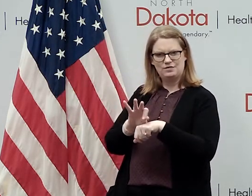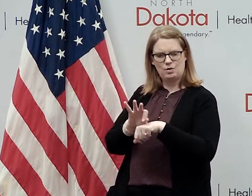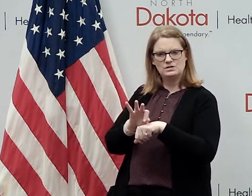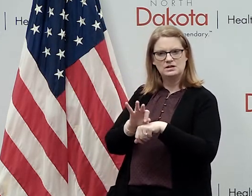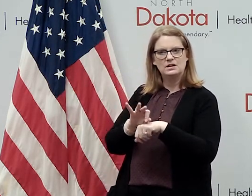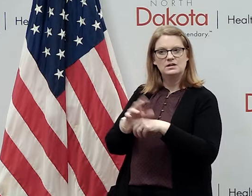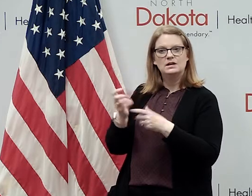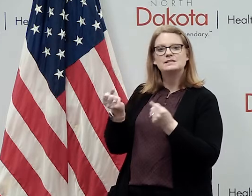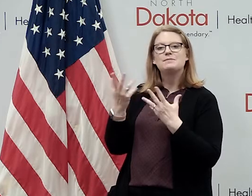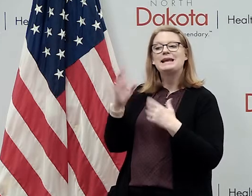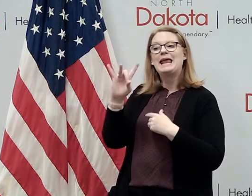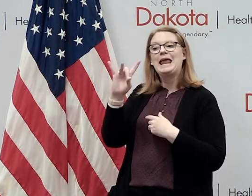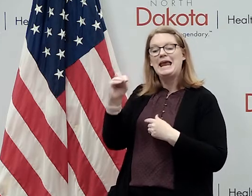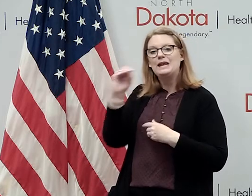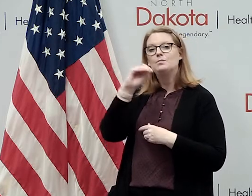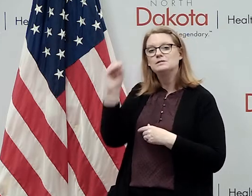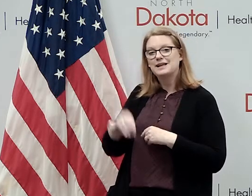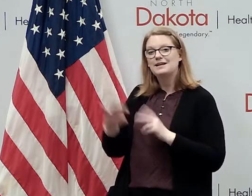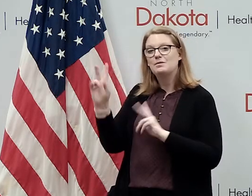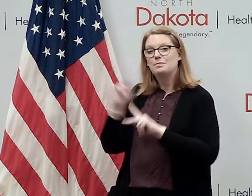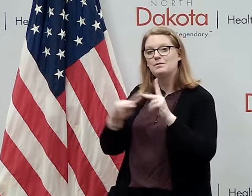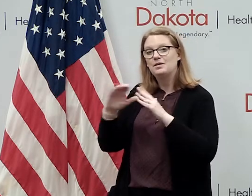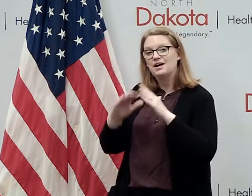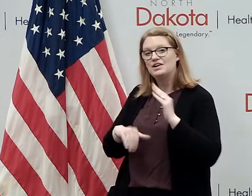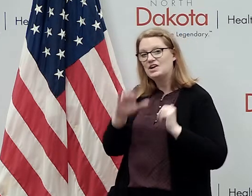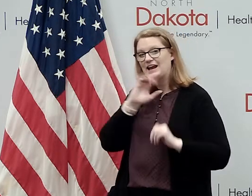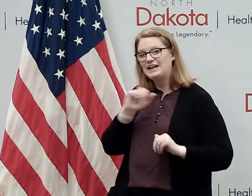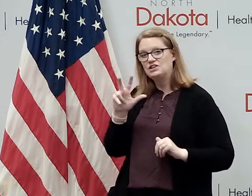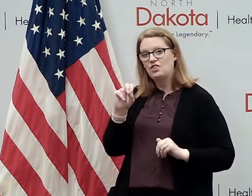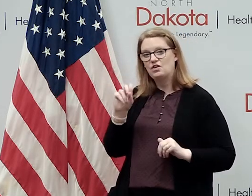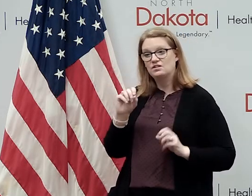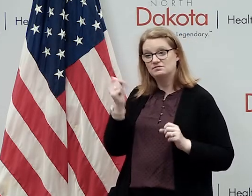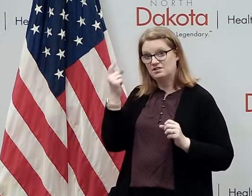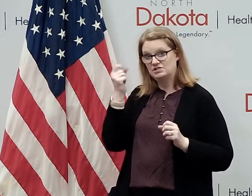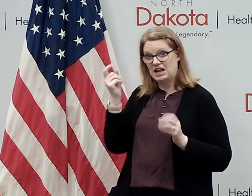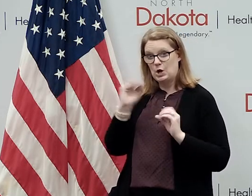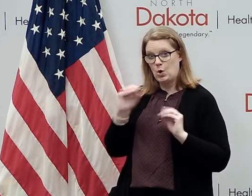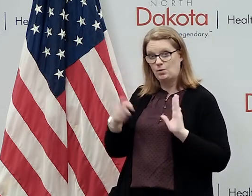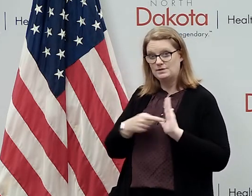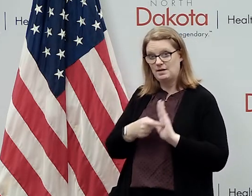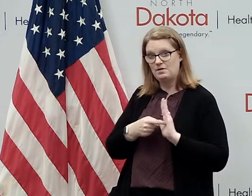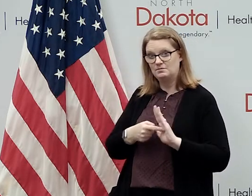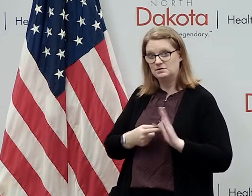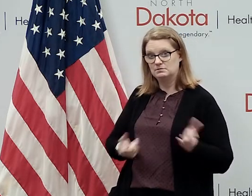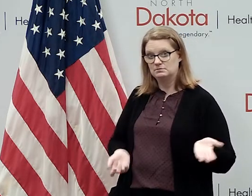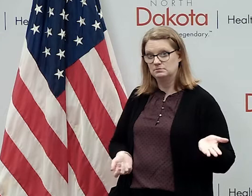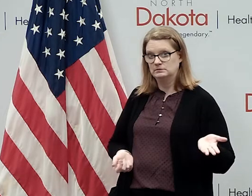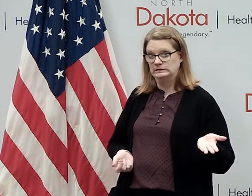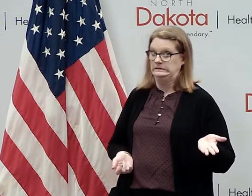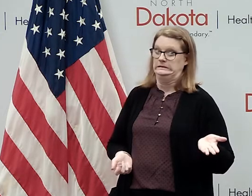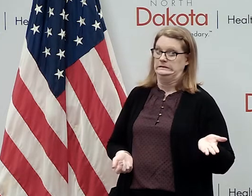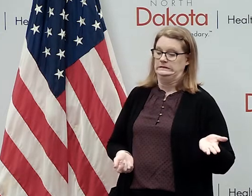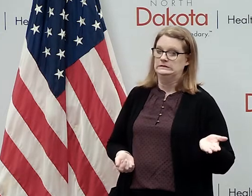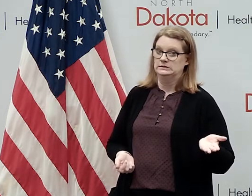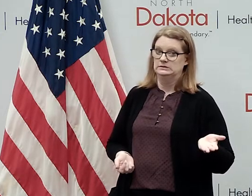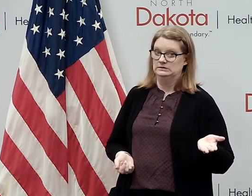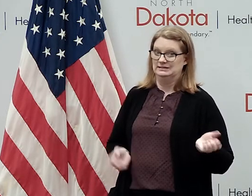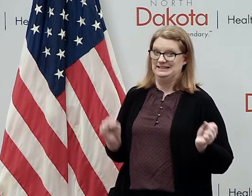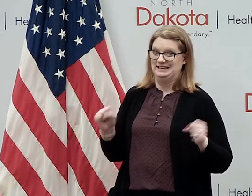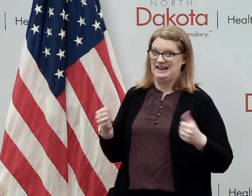that as many as 80% of individuals under age 30 may have no symptoms, but can